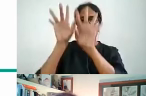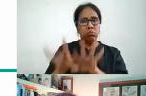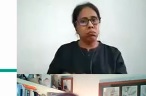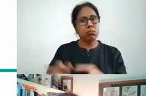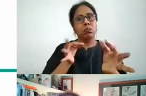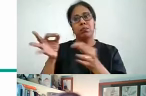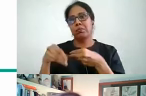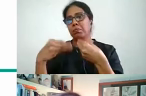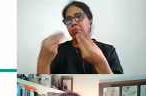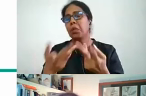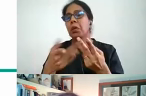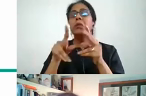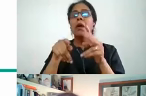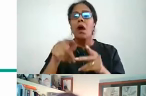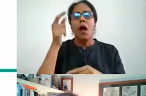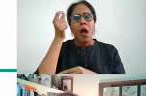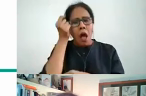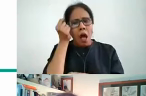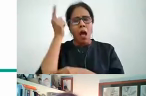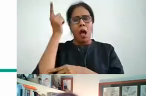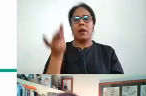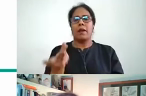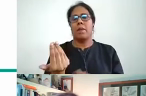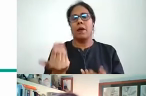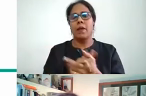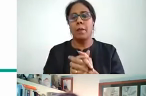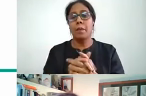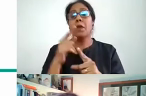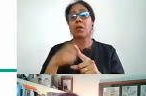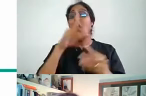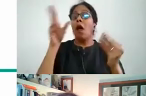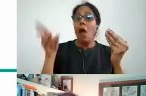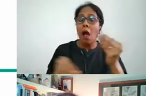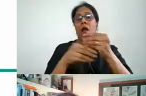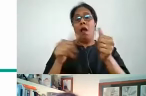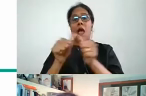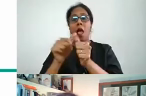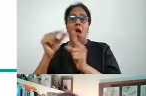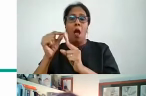you know, you can imagine additional applications there.